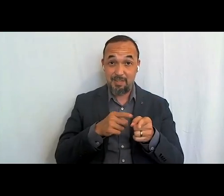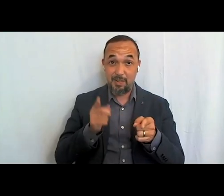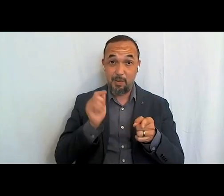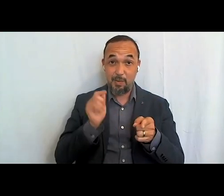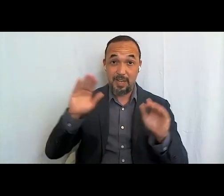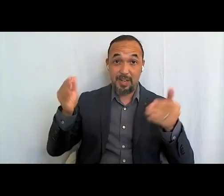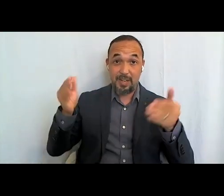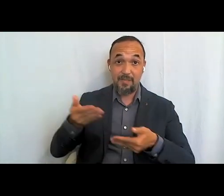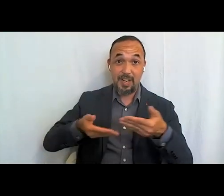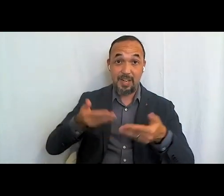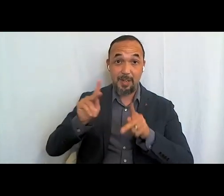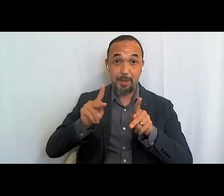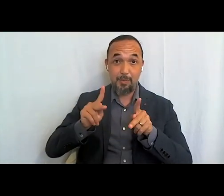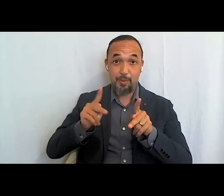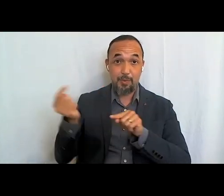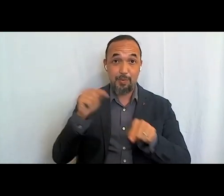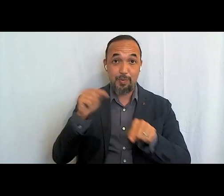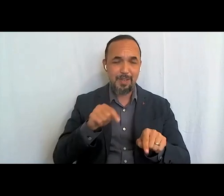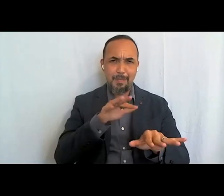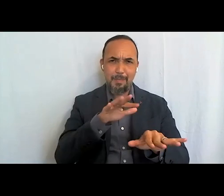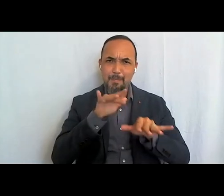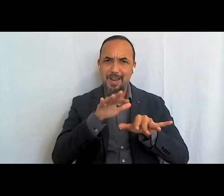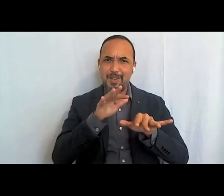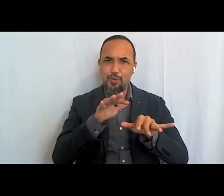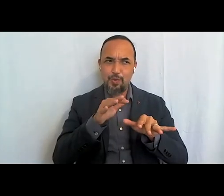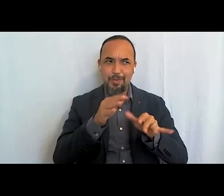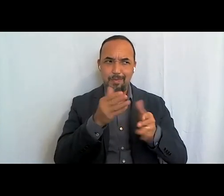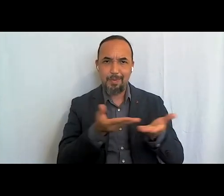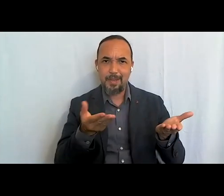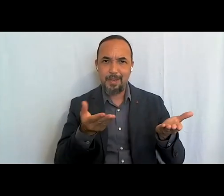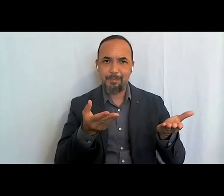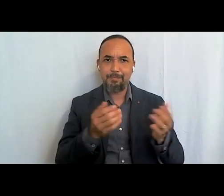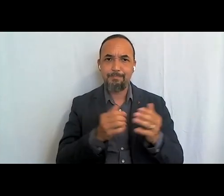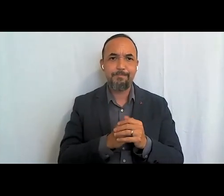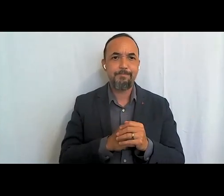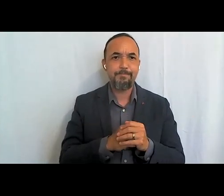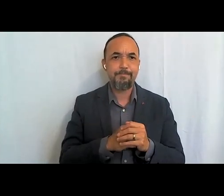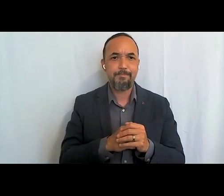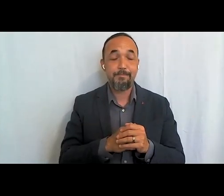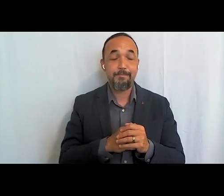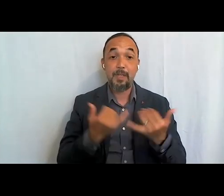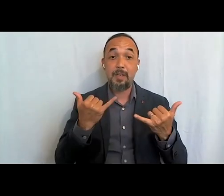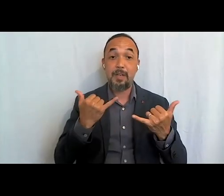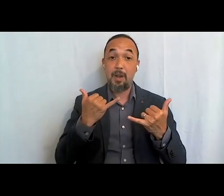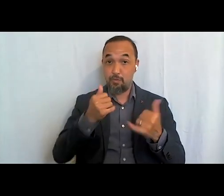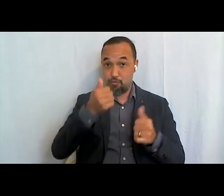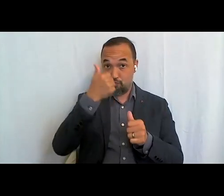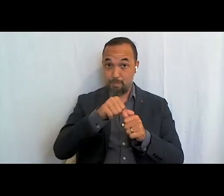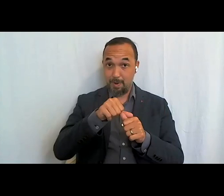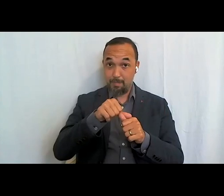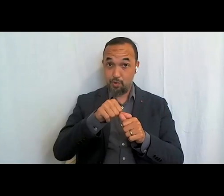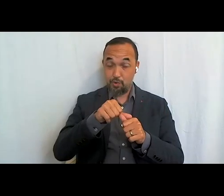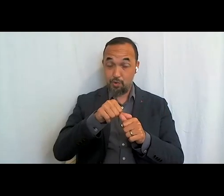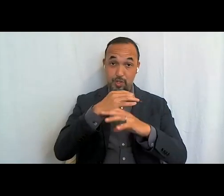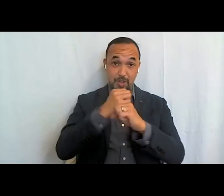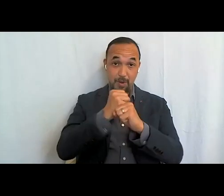magical shenanigans, or as I call it, magical nanigans. Just to recap real quick, this is your brain on GISH.